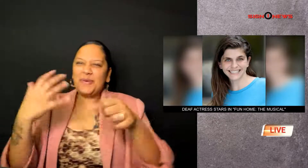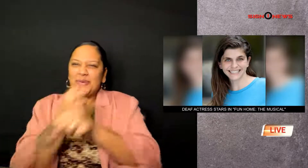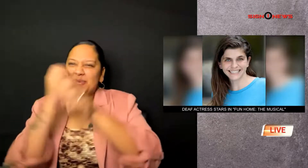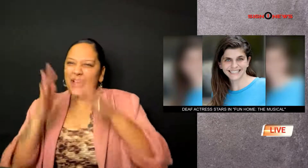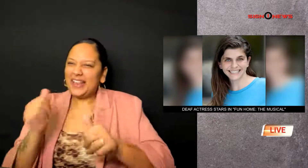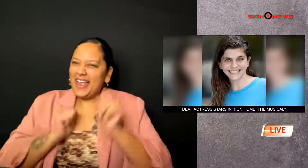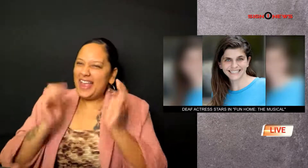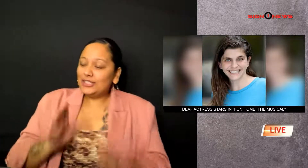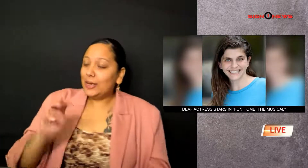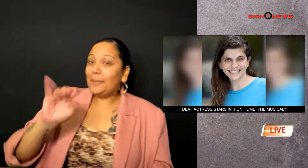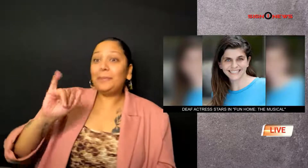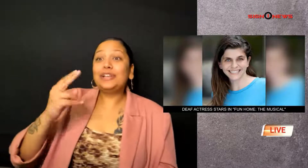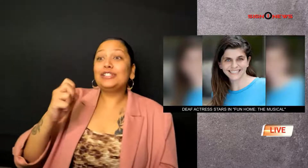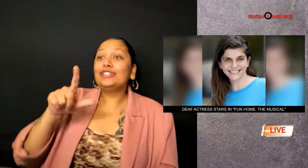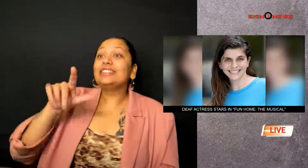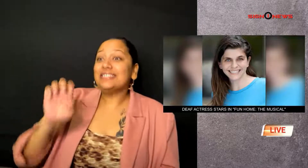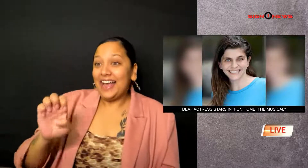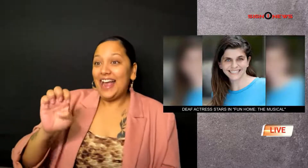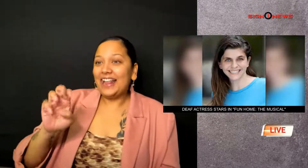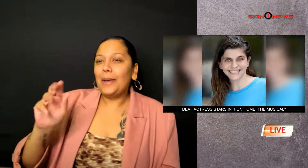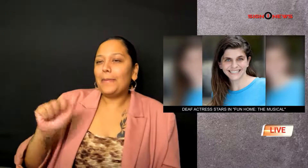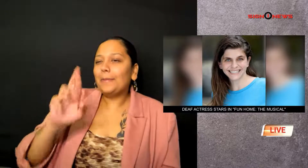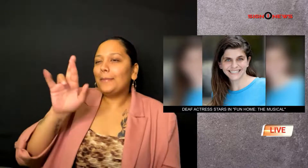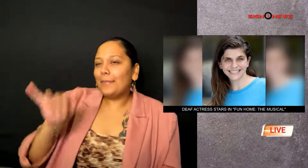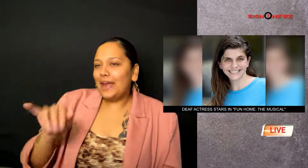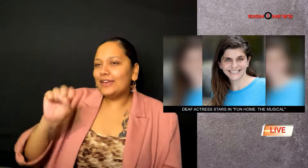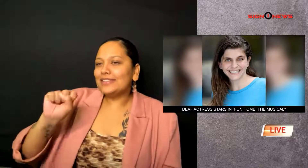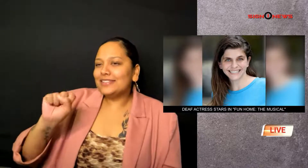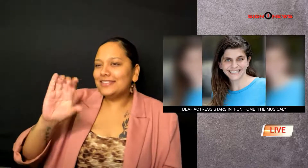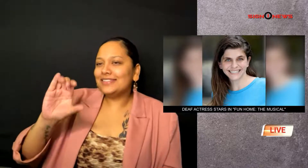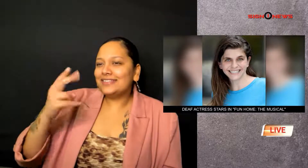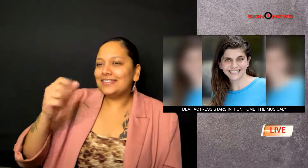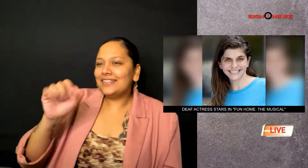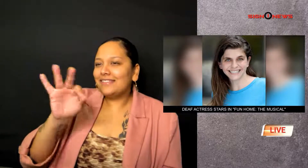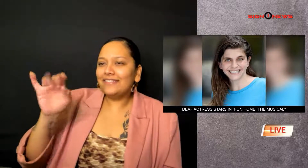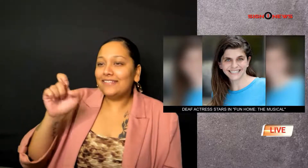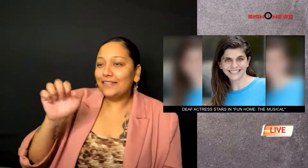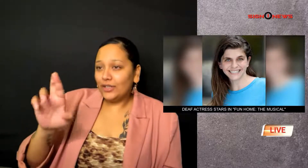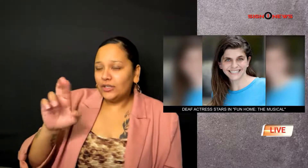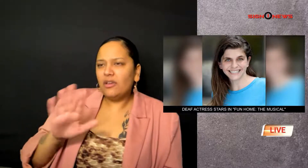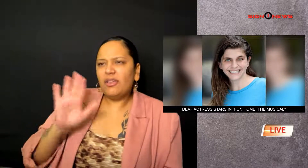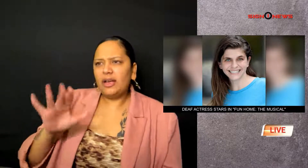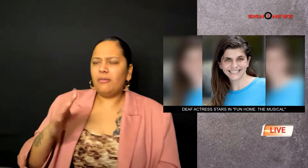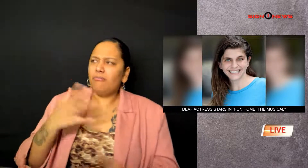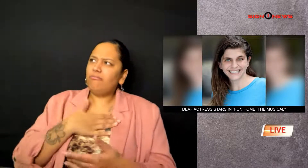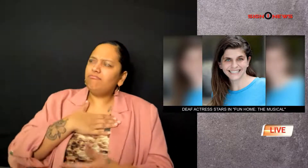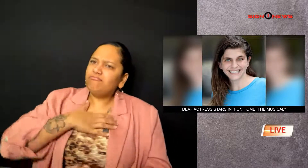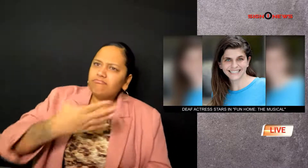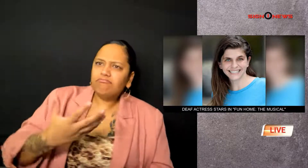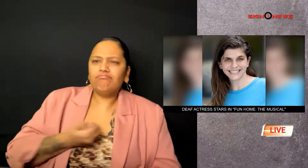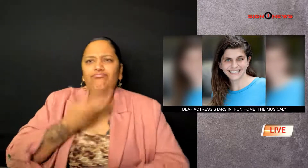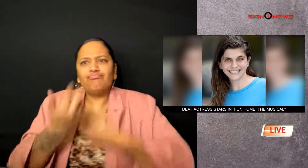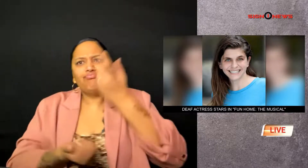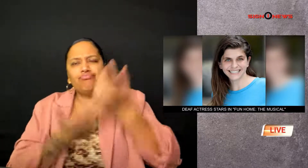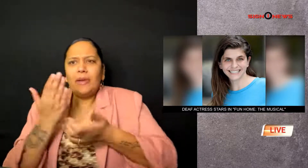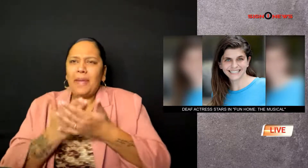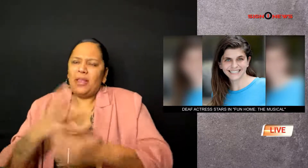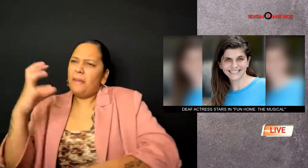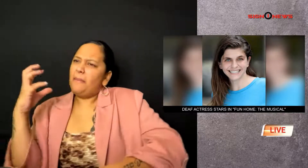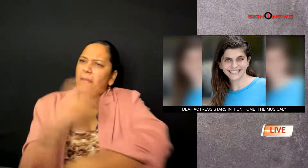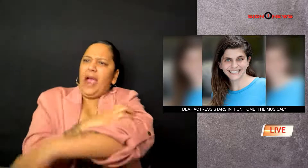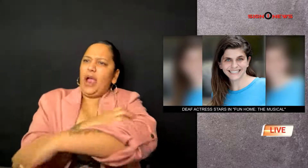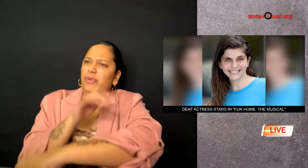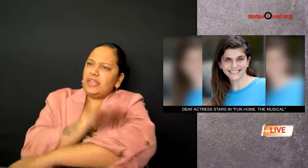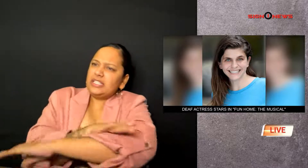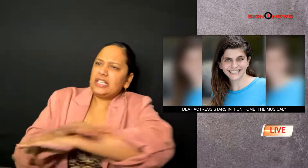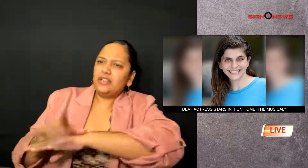Earlier this week, my co-anchor Martha Anger got a chance to chat with award-winning actress Michelle Mary Schaefer